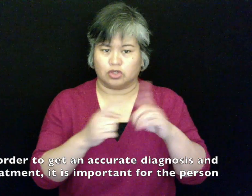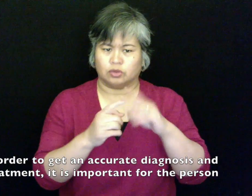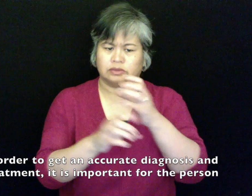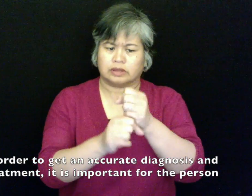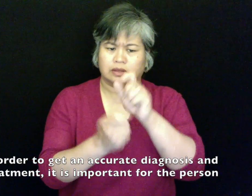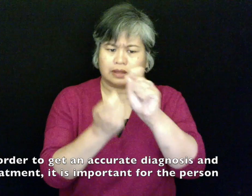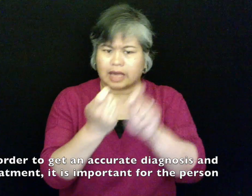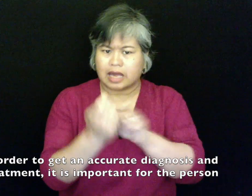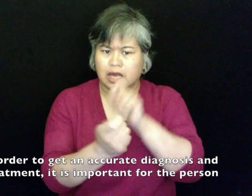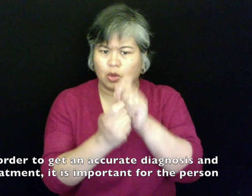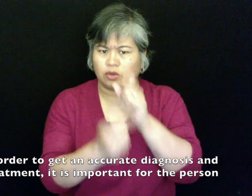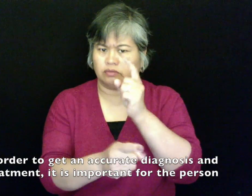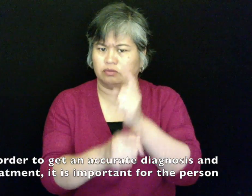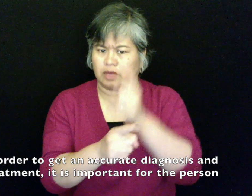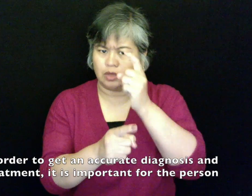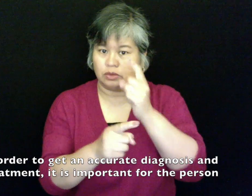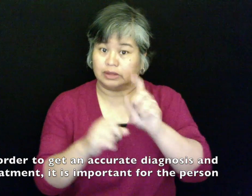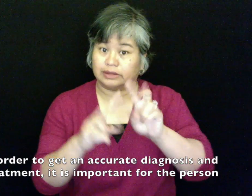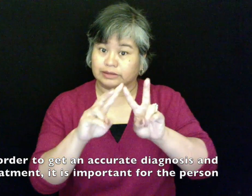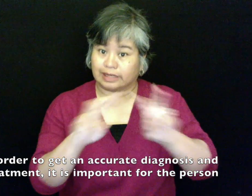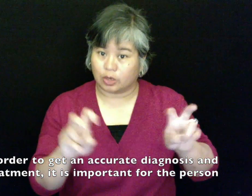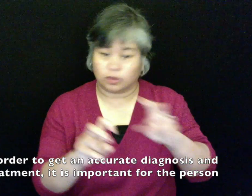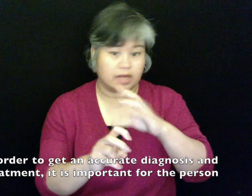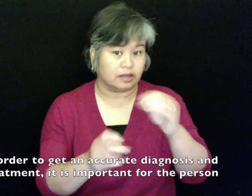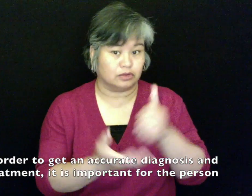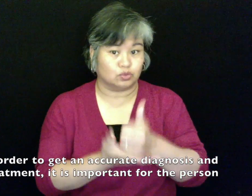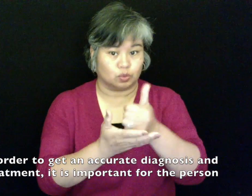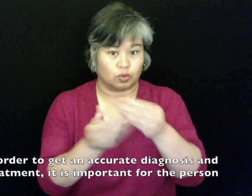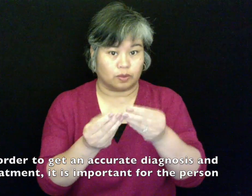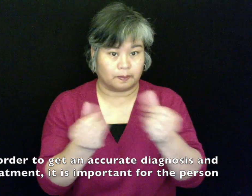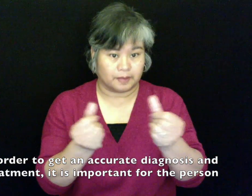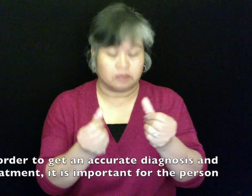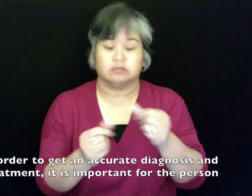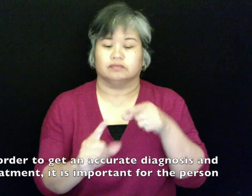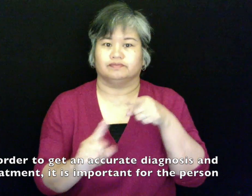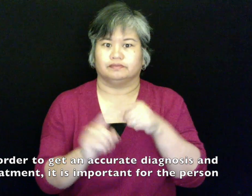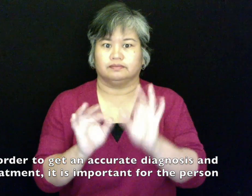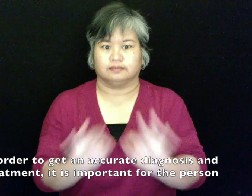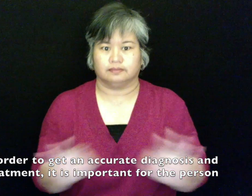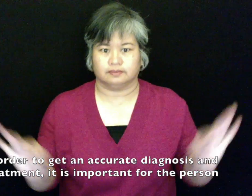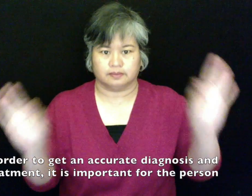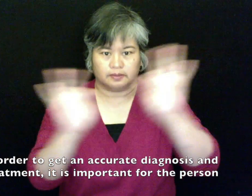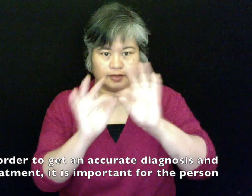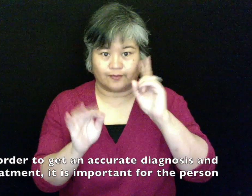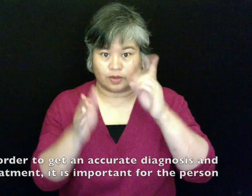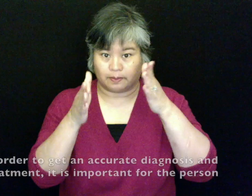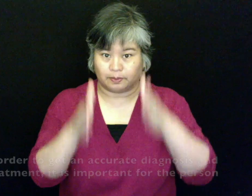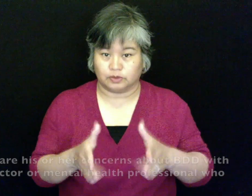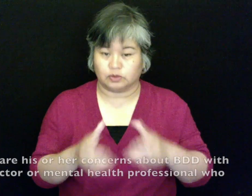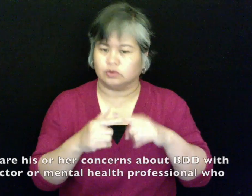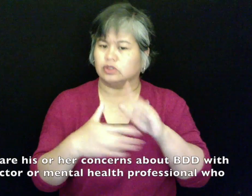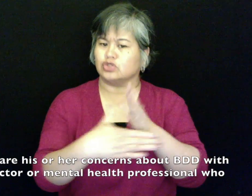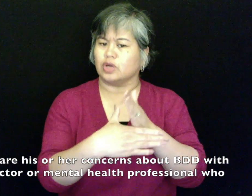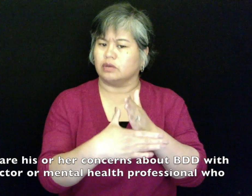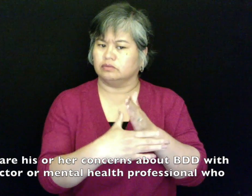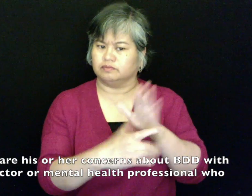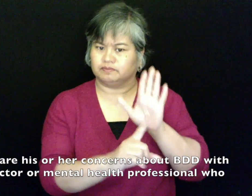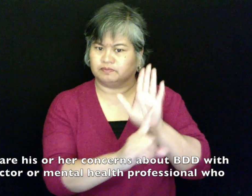In order to get an accurate diagnosis and treatment, it is important for the person to share his or